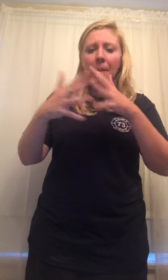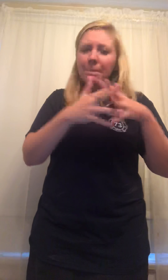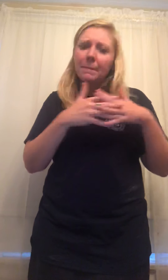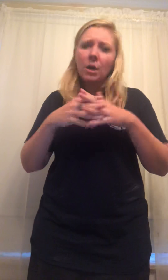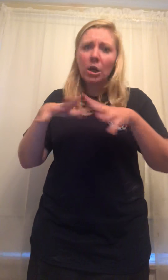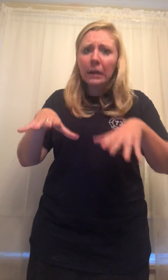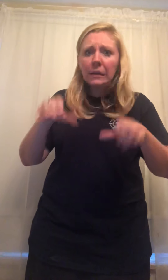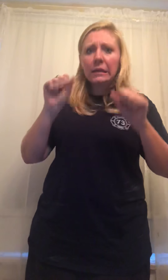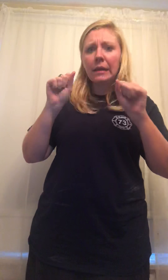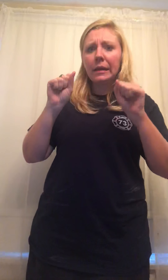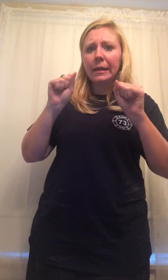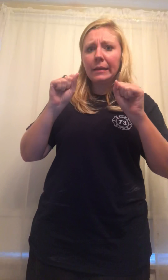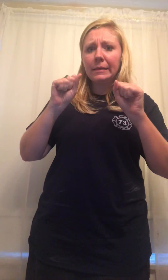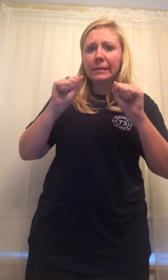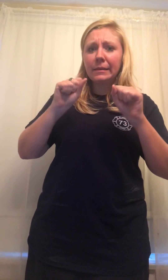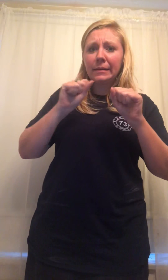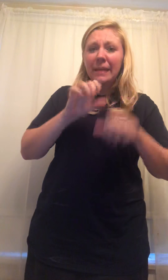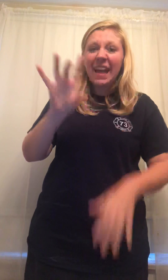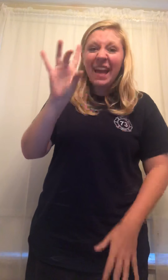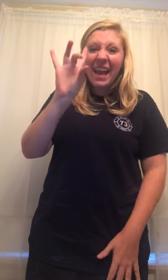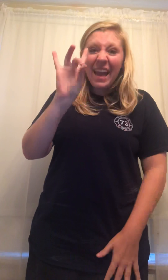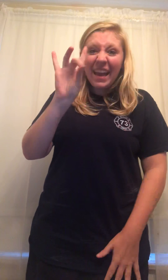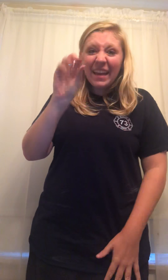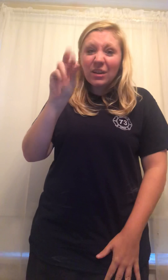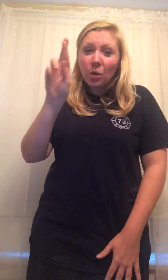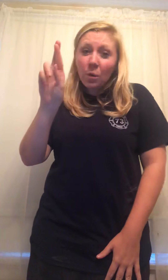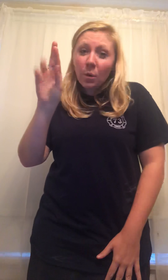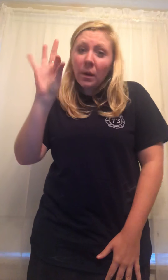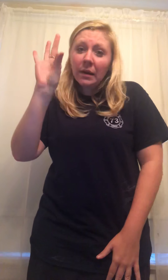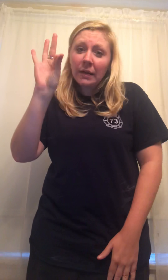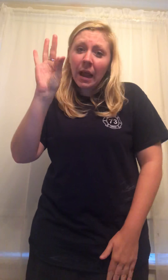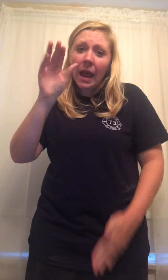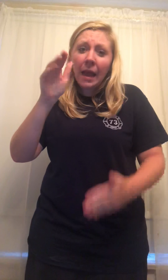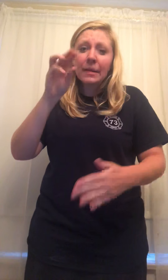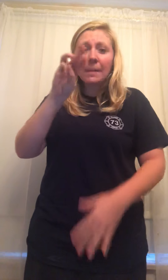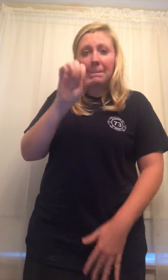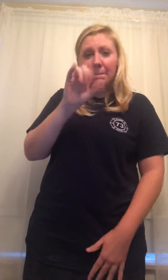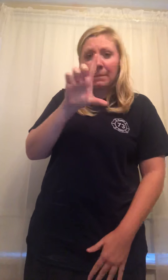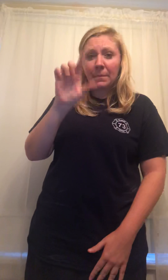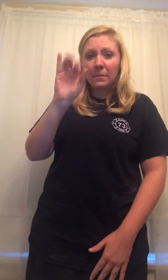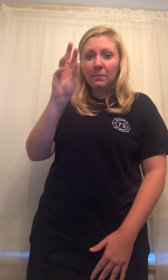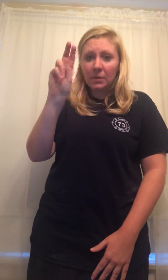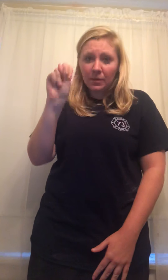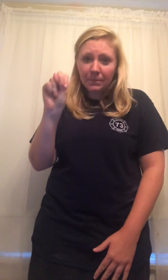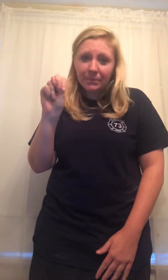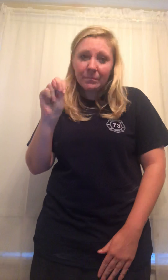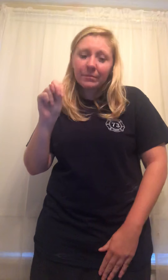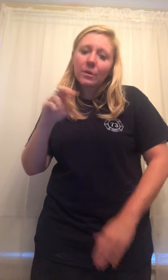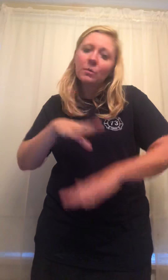8 or 9 million asylum seekers. This is people that Sweden provides